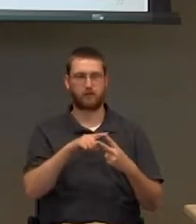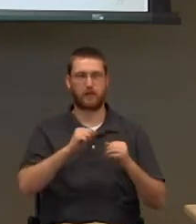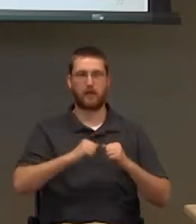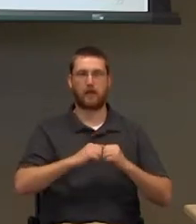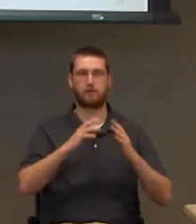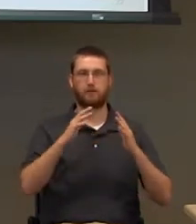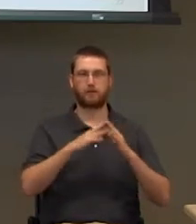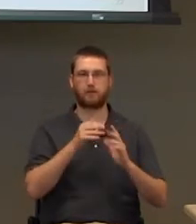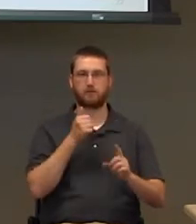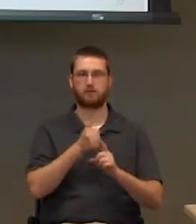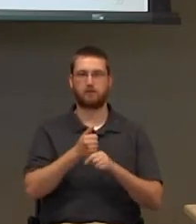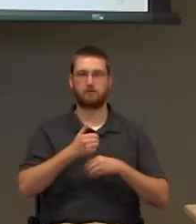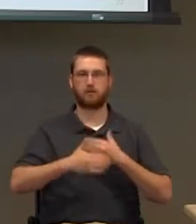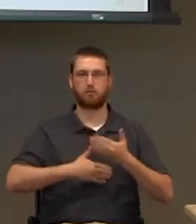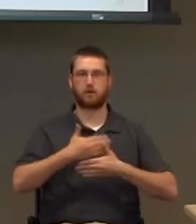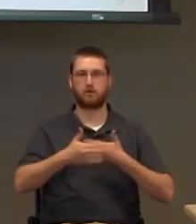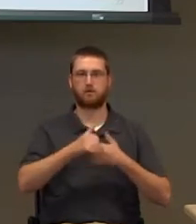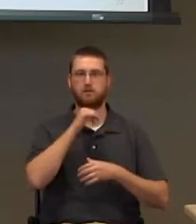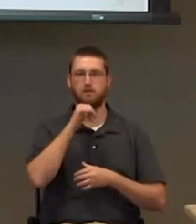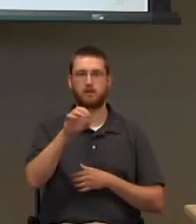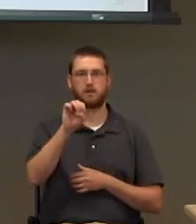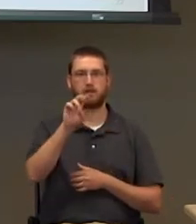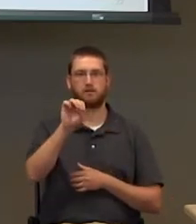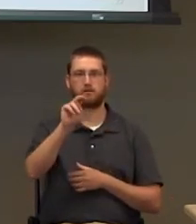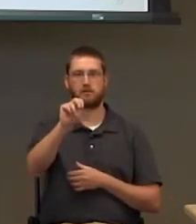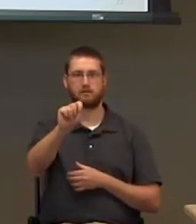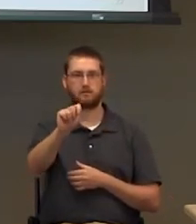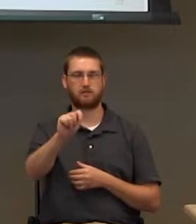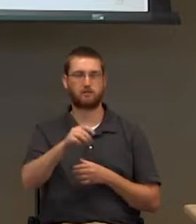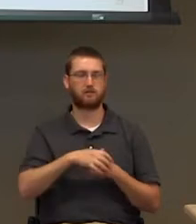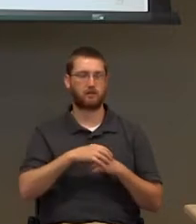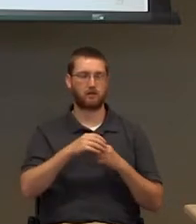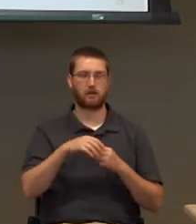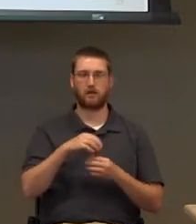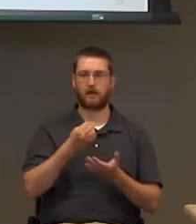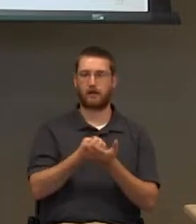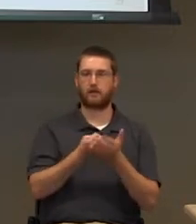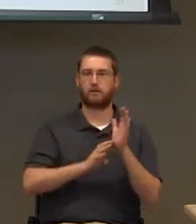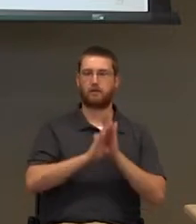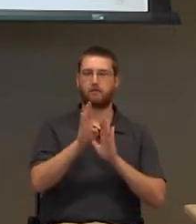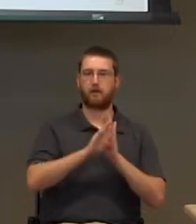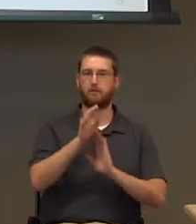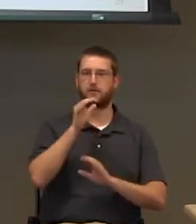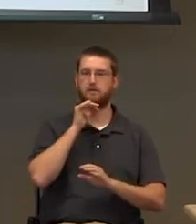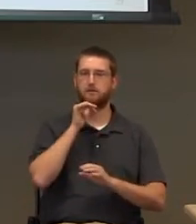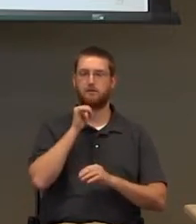is a process and not an event. Economic development is a marathon